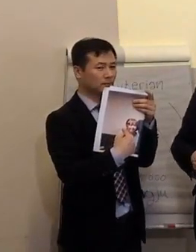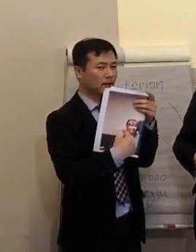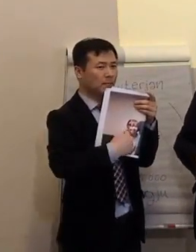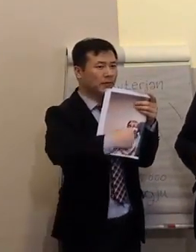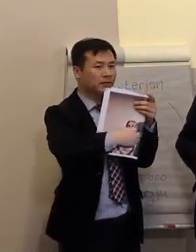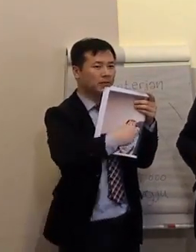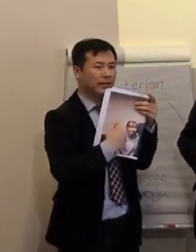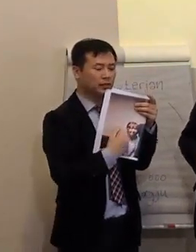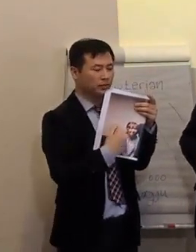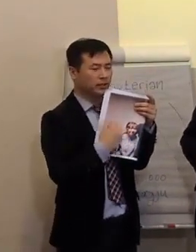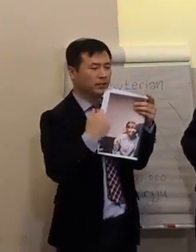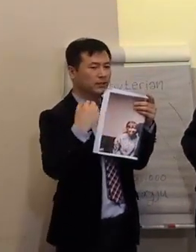But eventually,